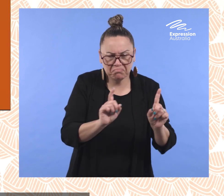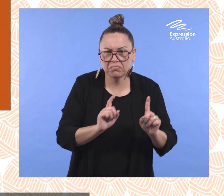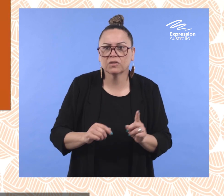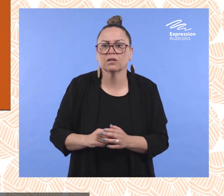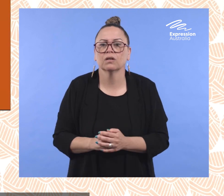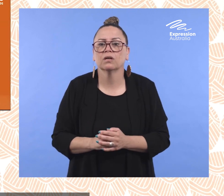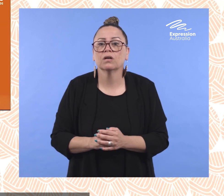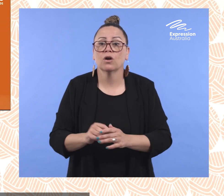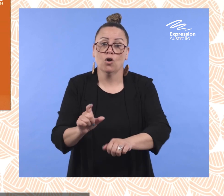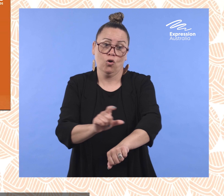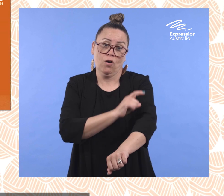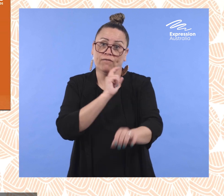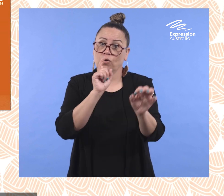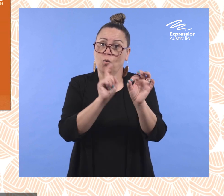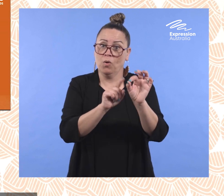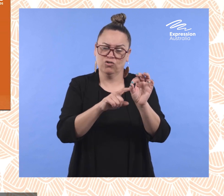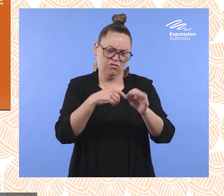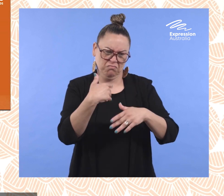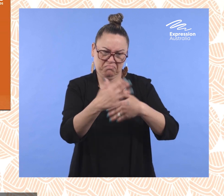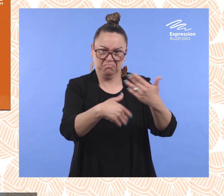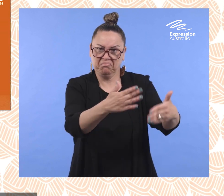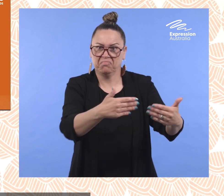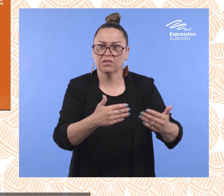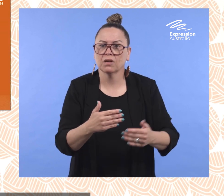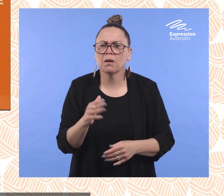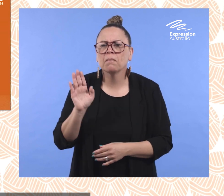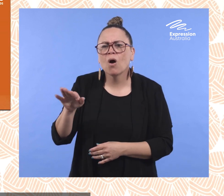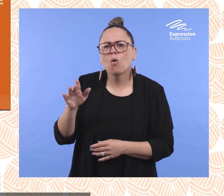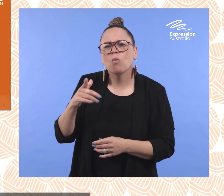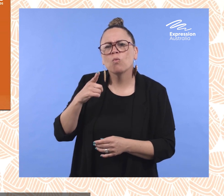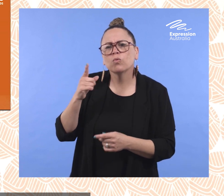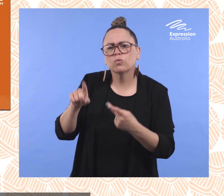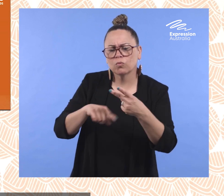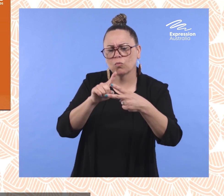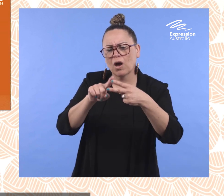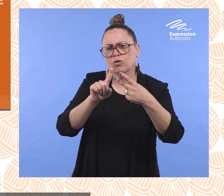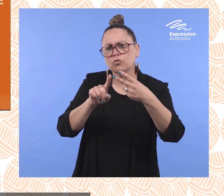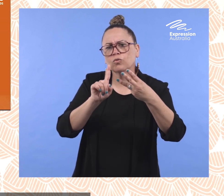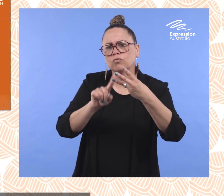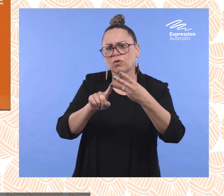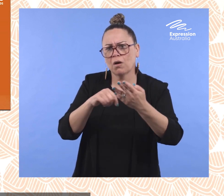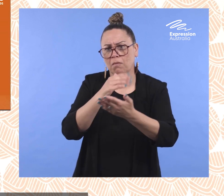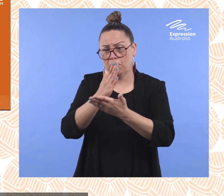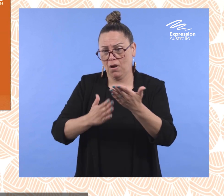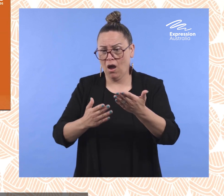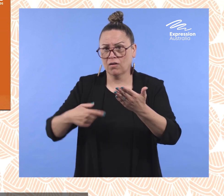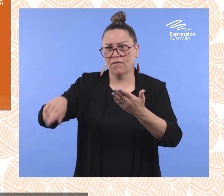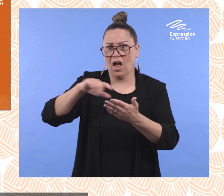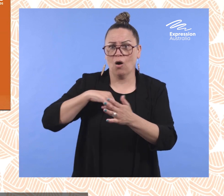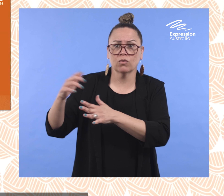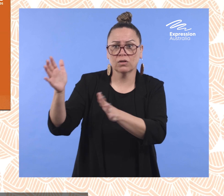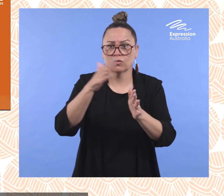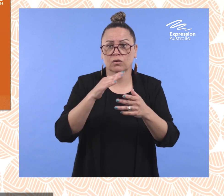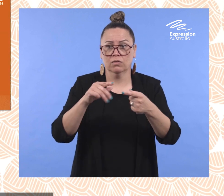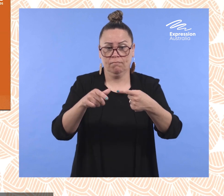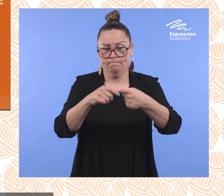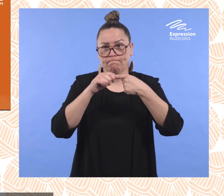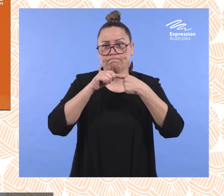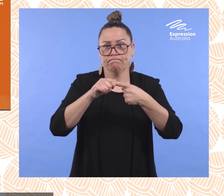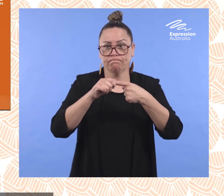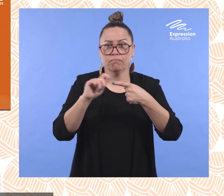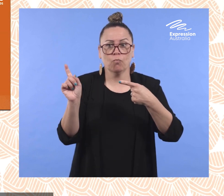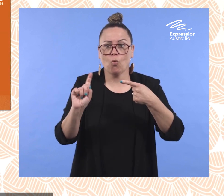So while that's running, Aunty Munya, yes, there's three parts to our yarn today. We're going to talk about a little bit